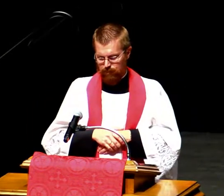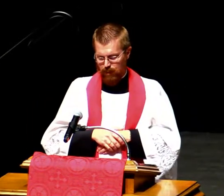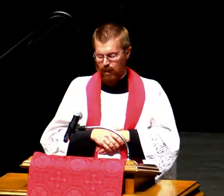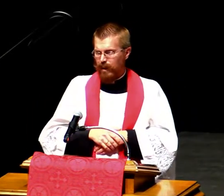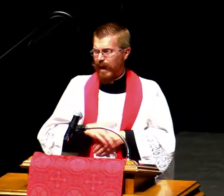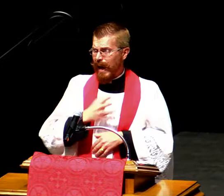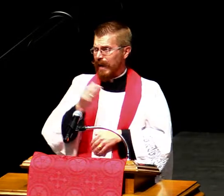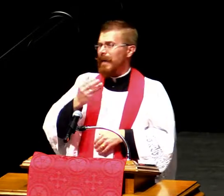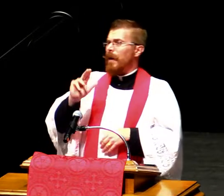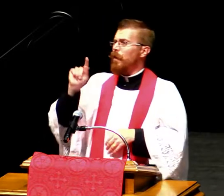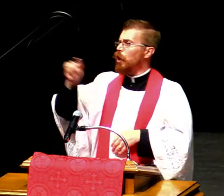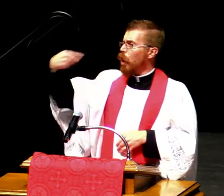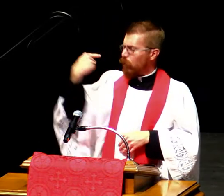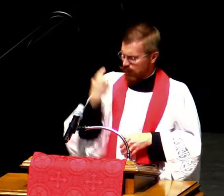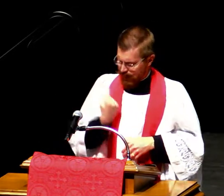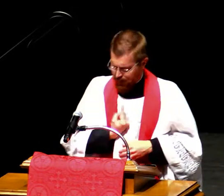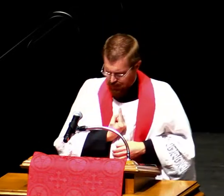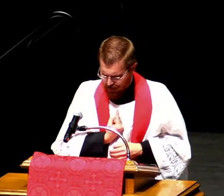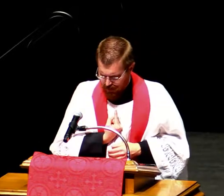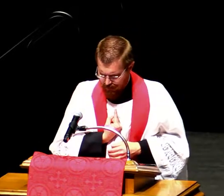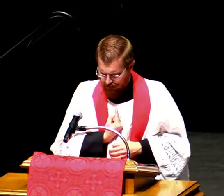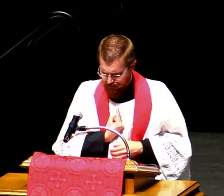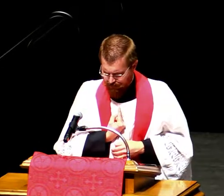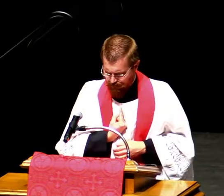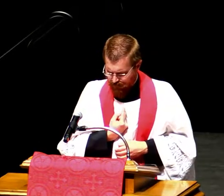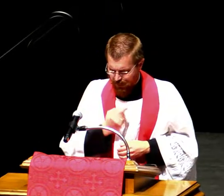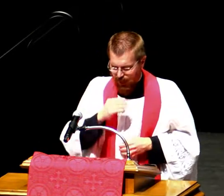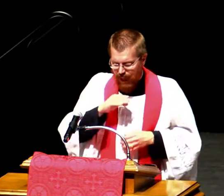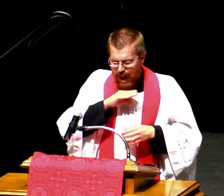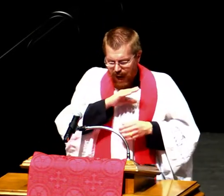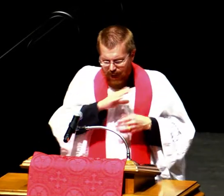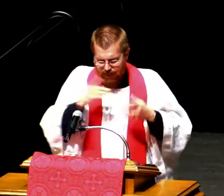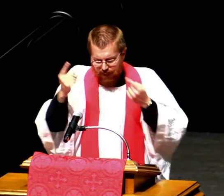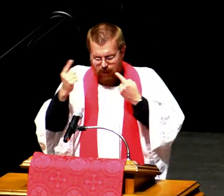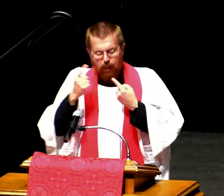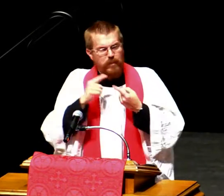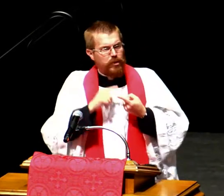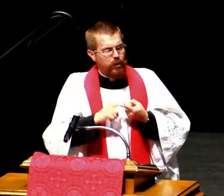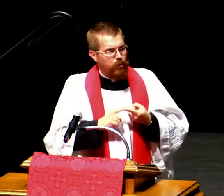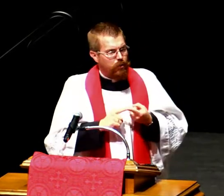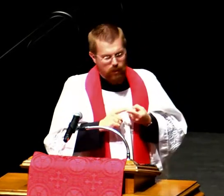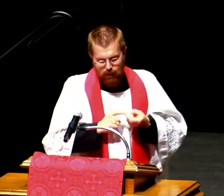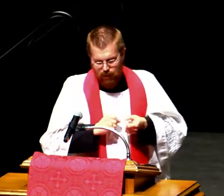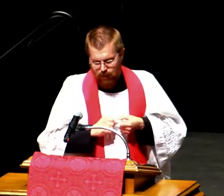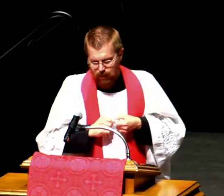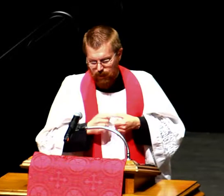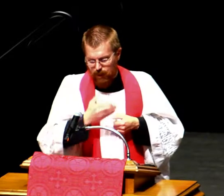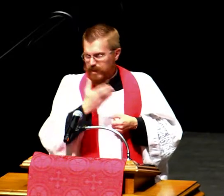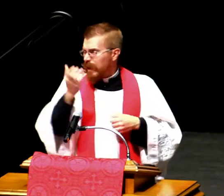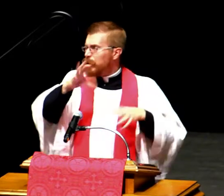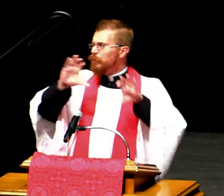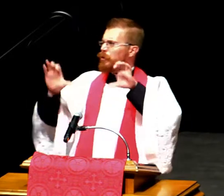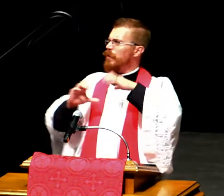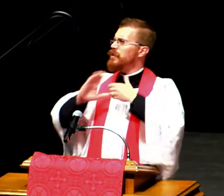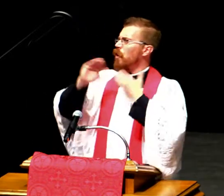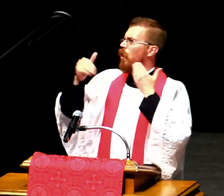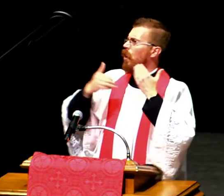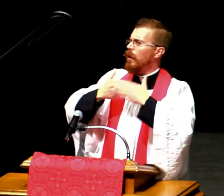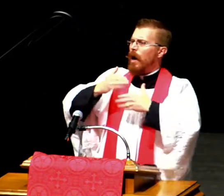And the loneliness, the lie that comes to you, is that you do this all